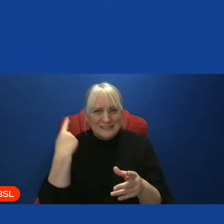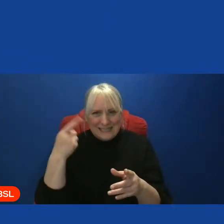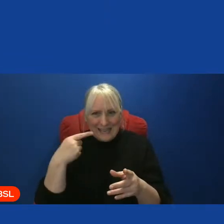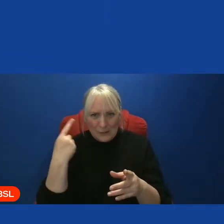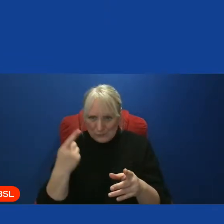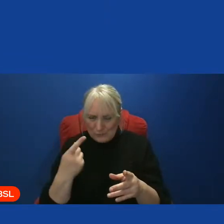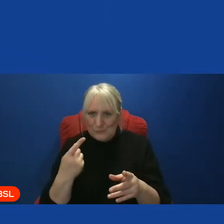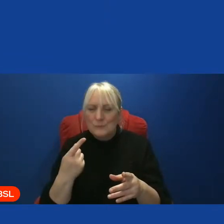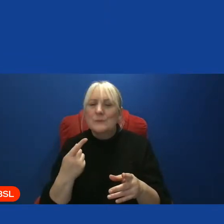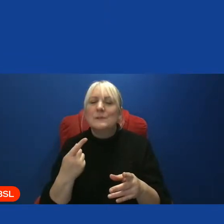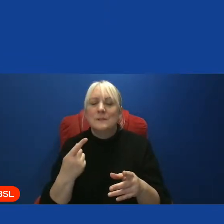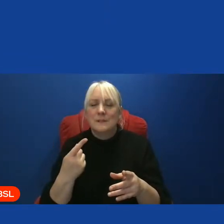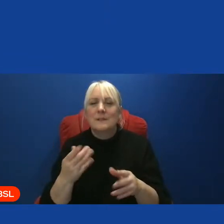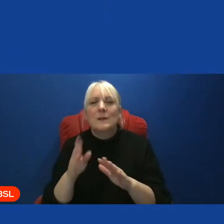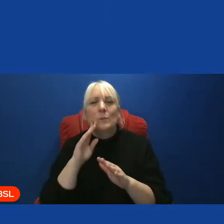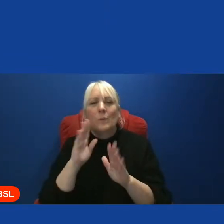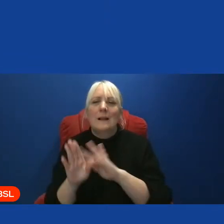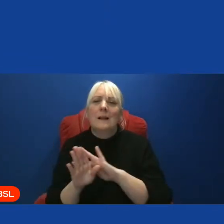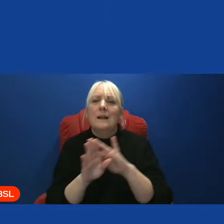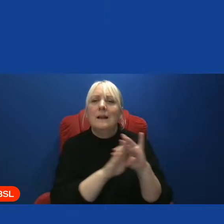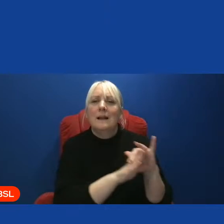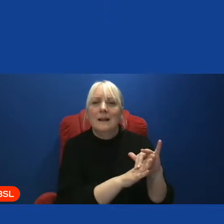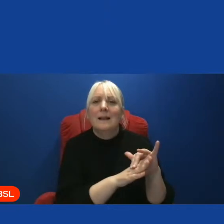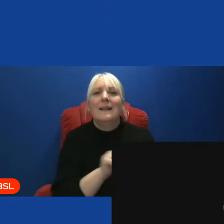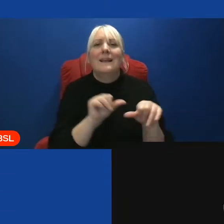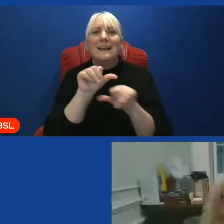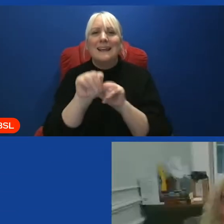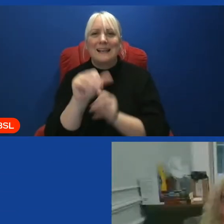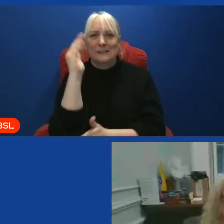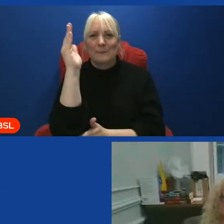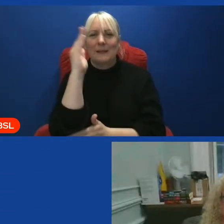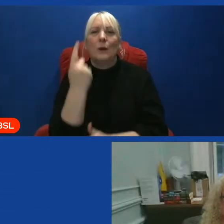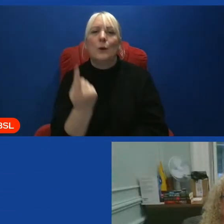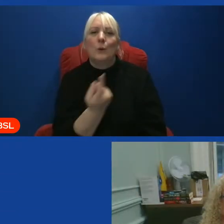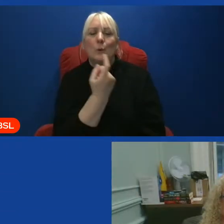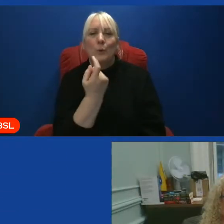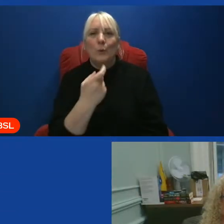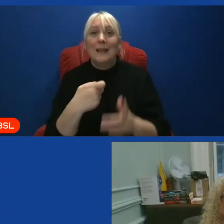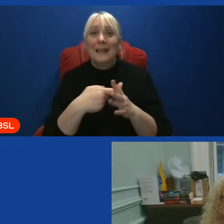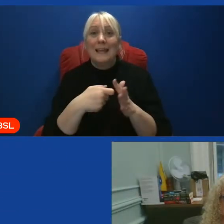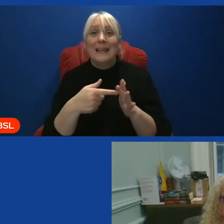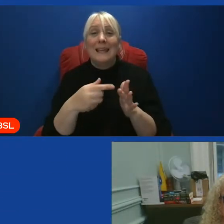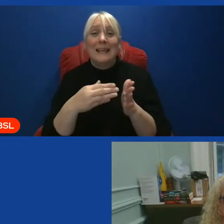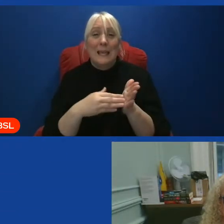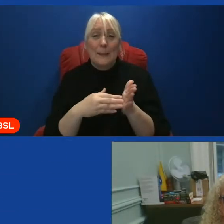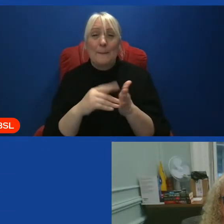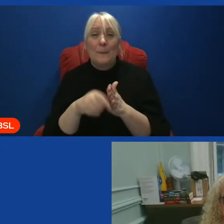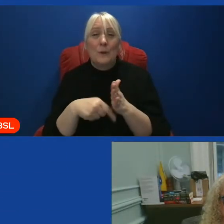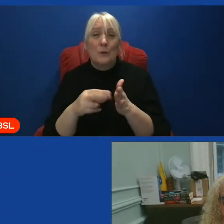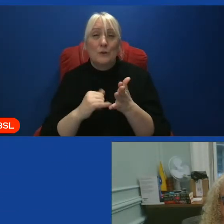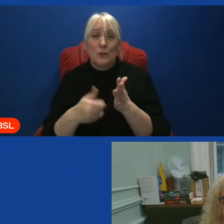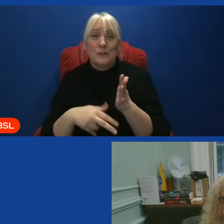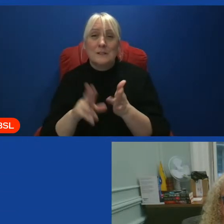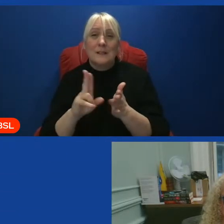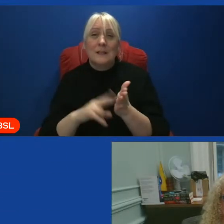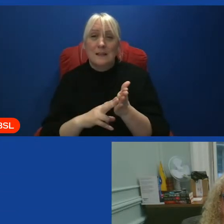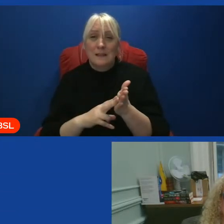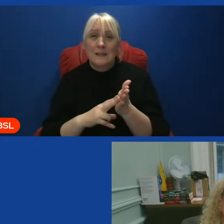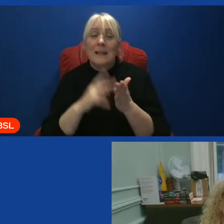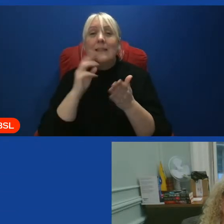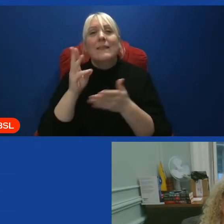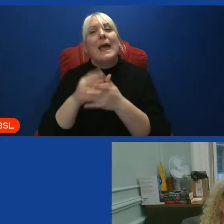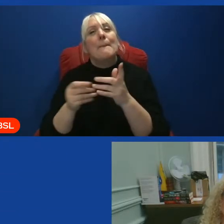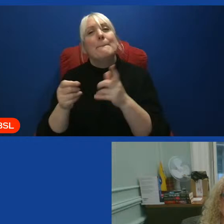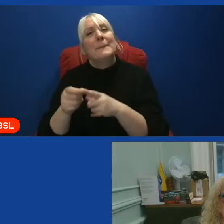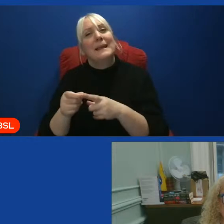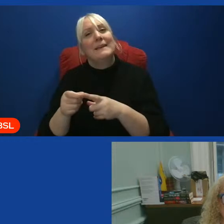move to our next speaker, who is Kim Johnson. Kim is the MP for Liverpool Riverside and is